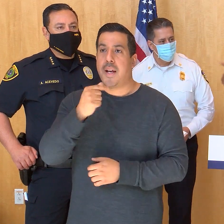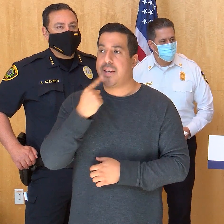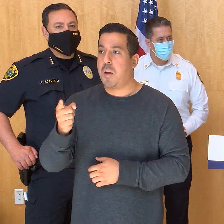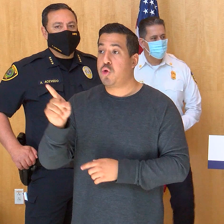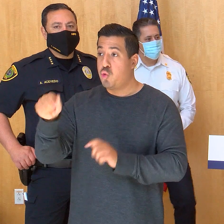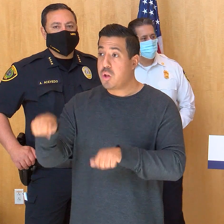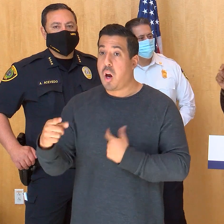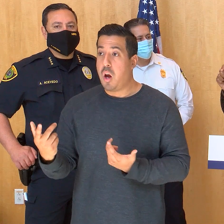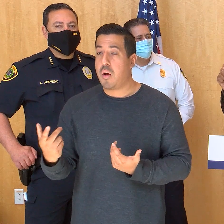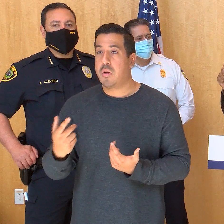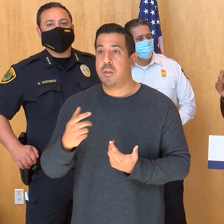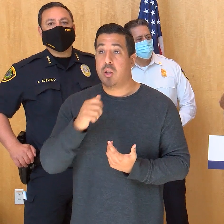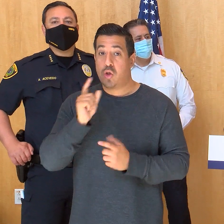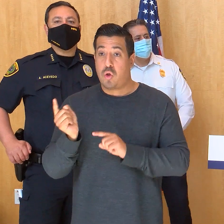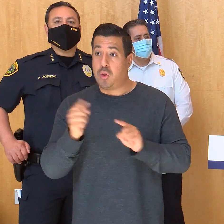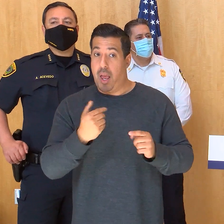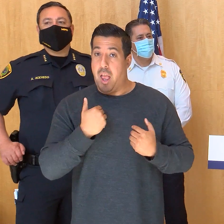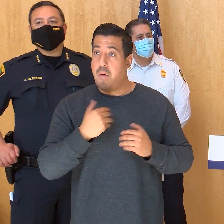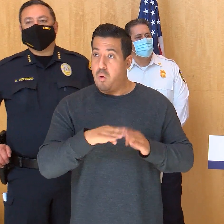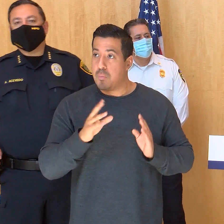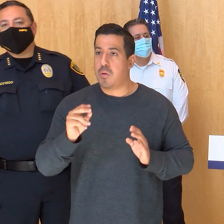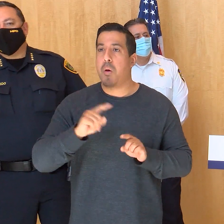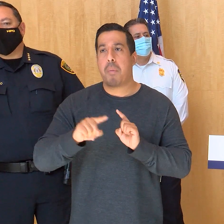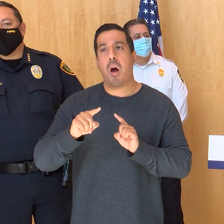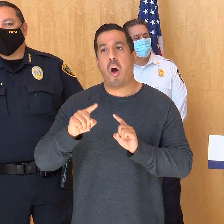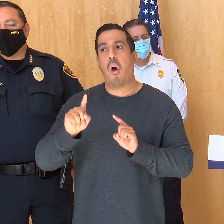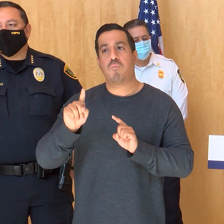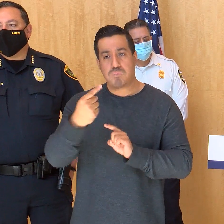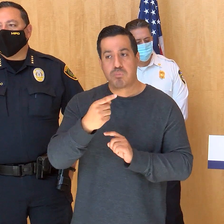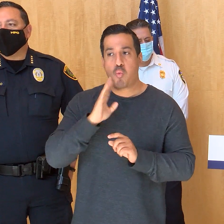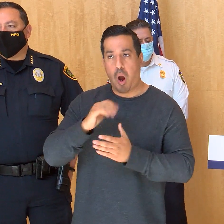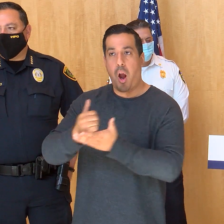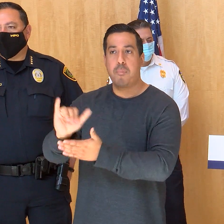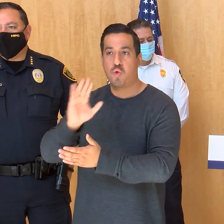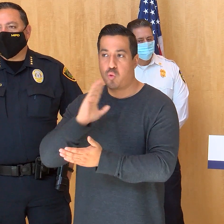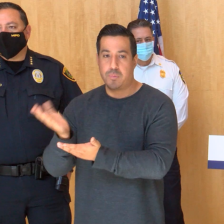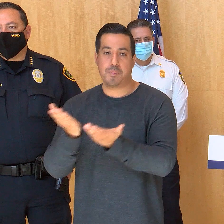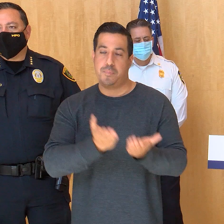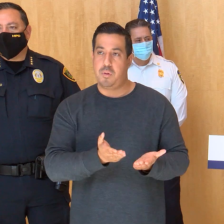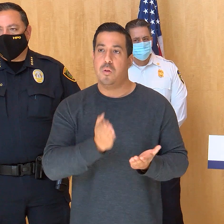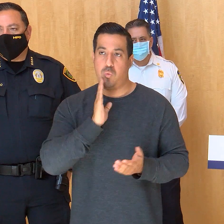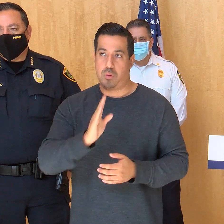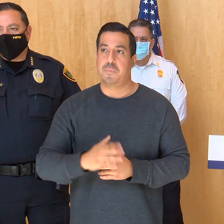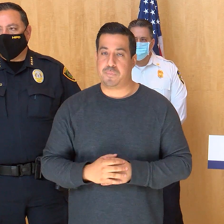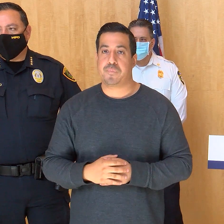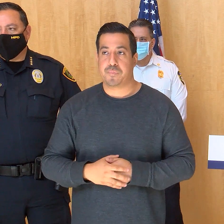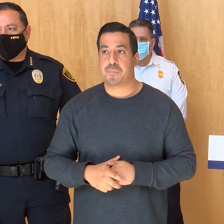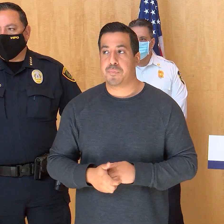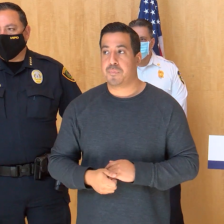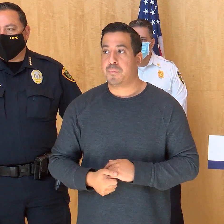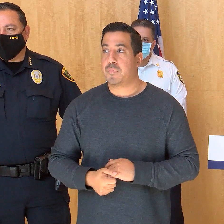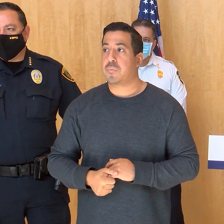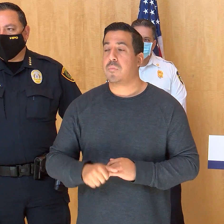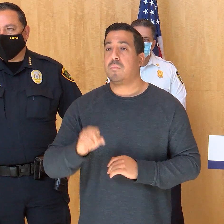can go, these sites exist, but we're also helping to transport them to those sites as well. Okay.